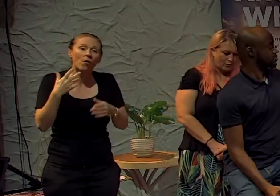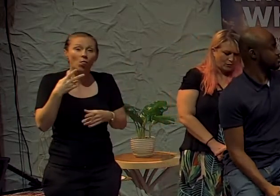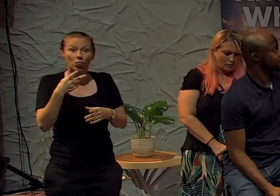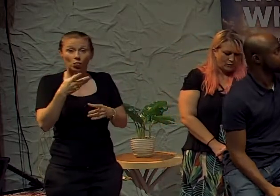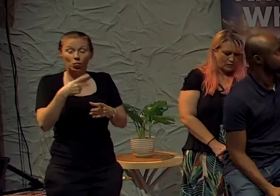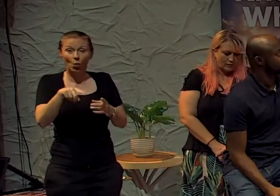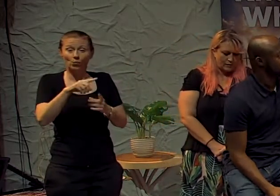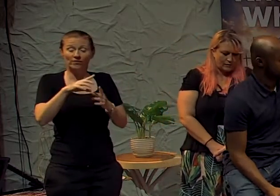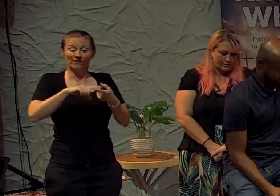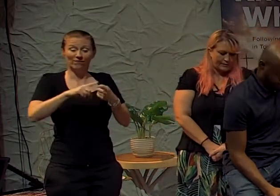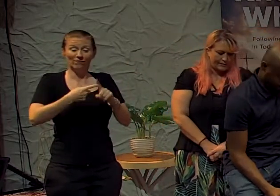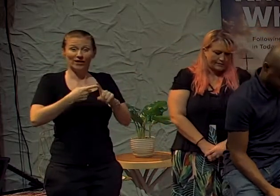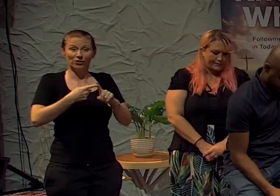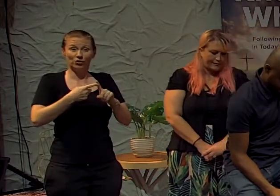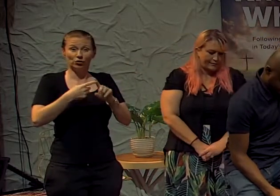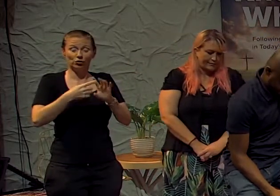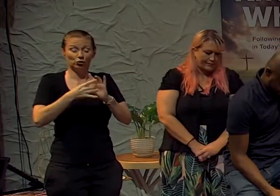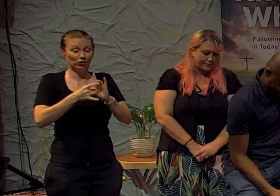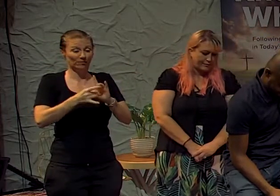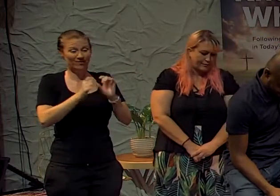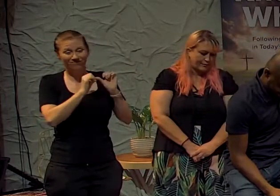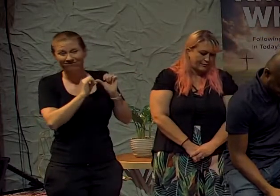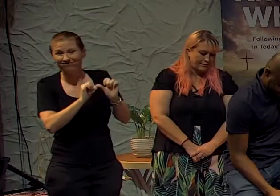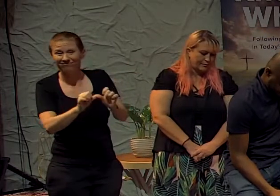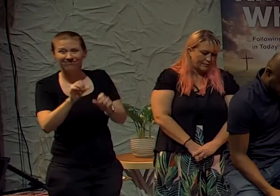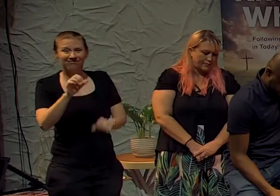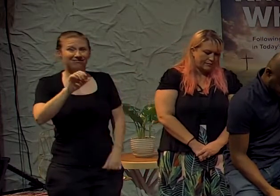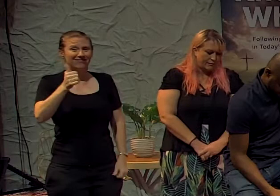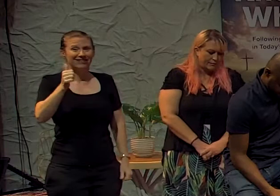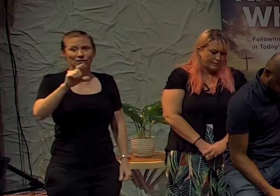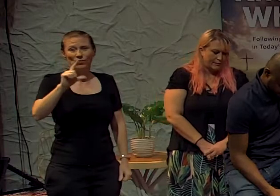have lasted decades, which is just crazy in this world.